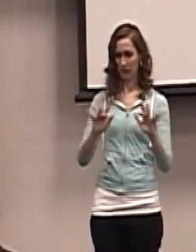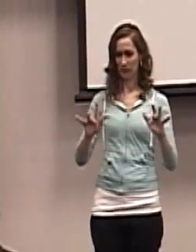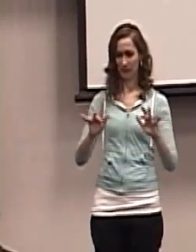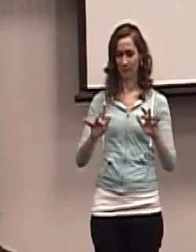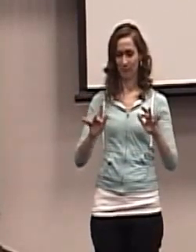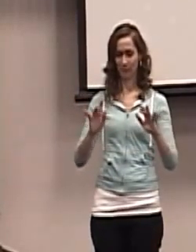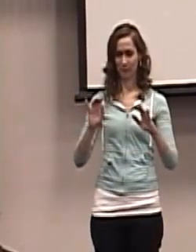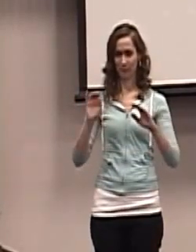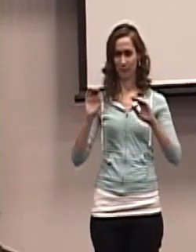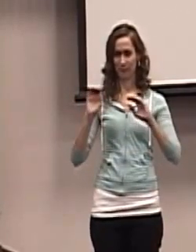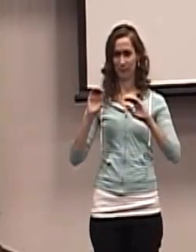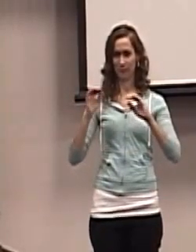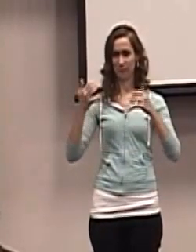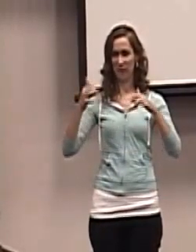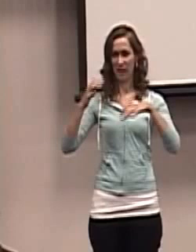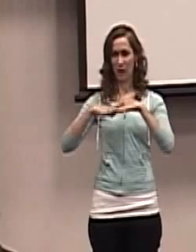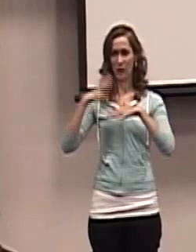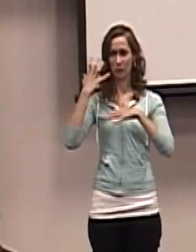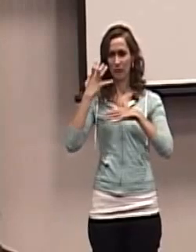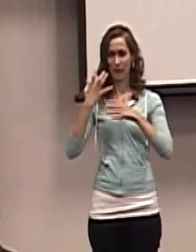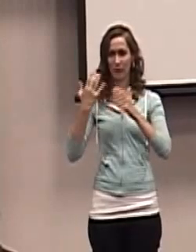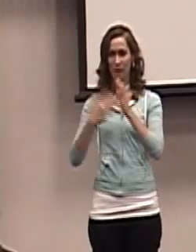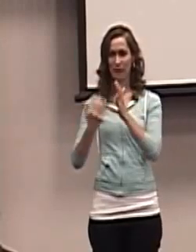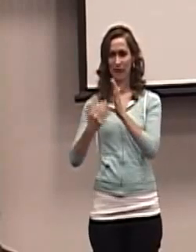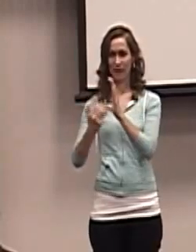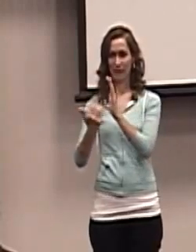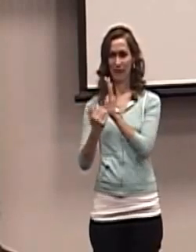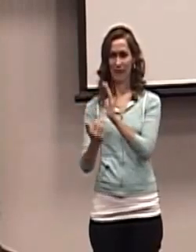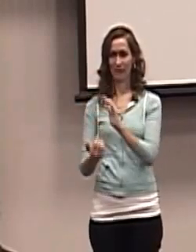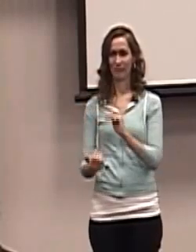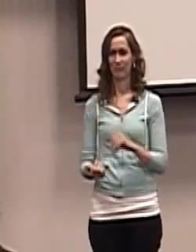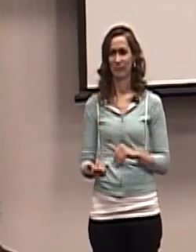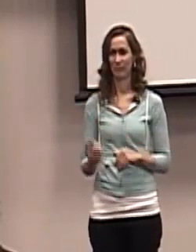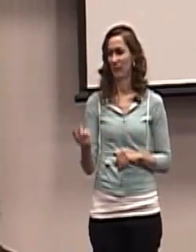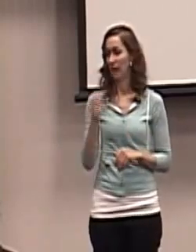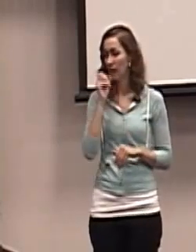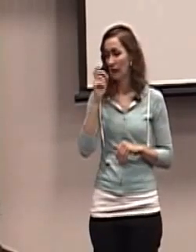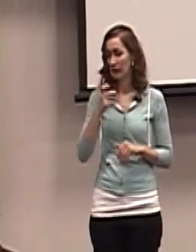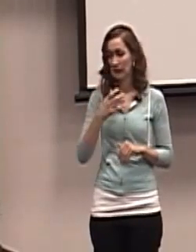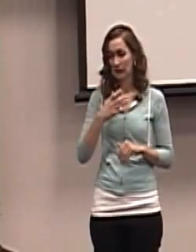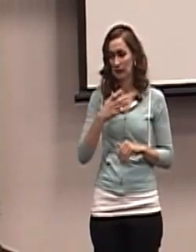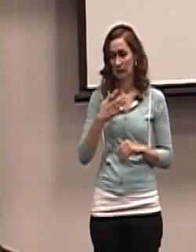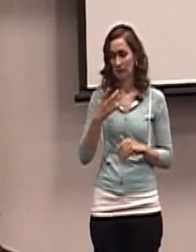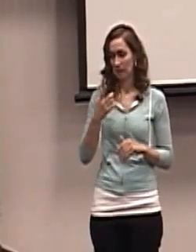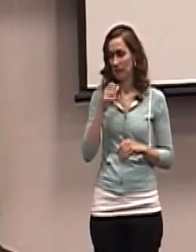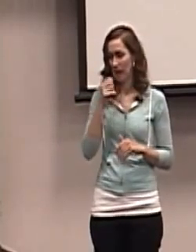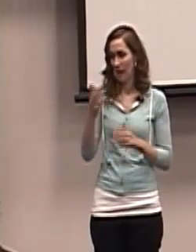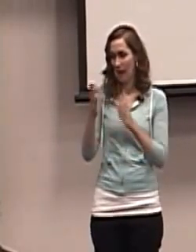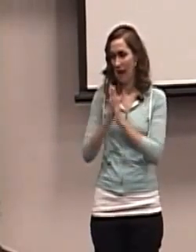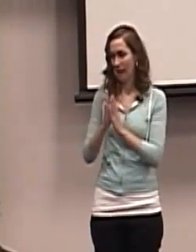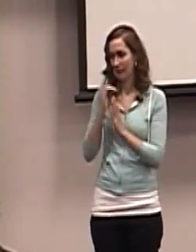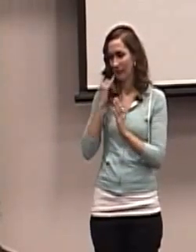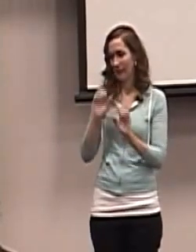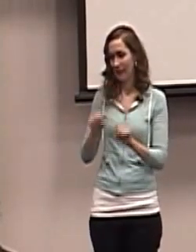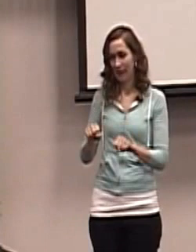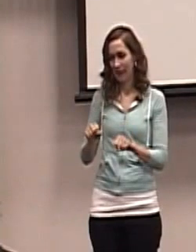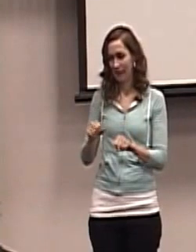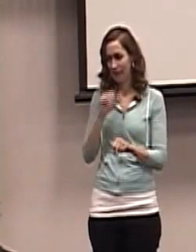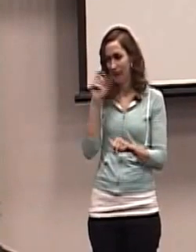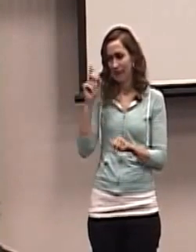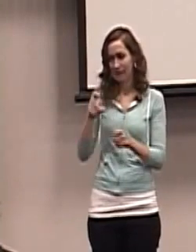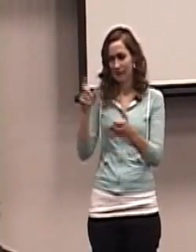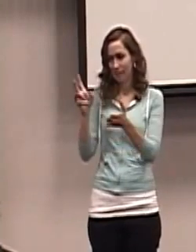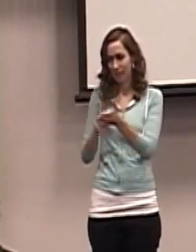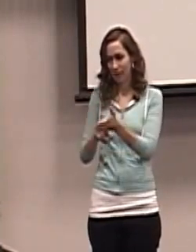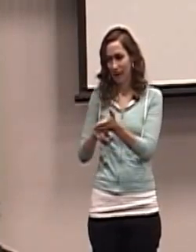Didn't have questions like they had to have my written approval to do that. They just did things. So